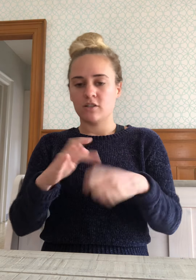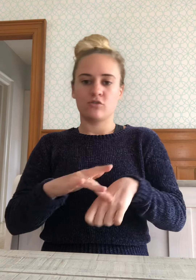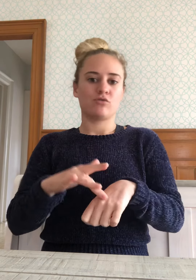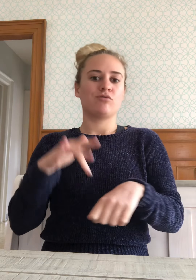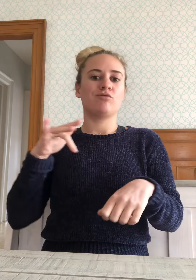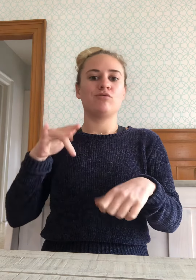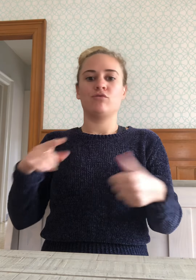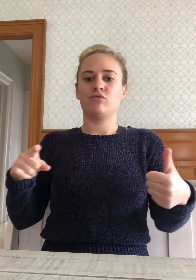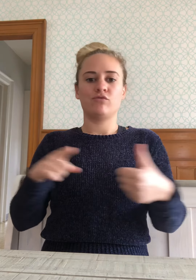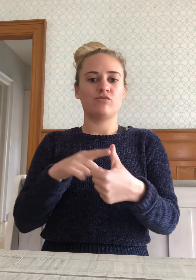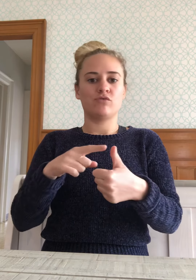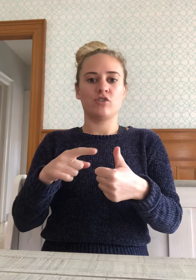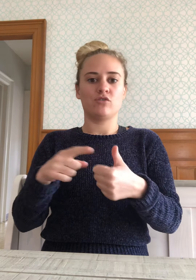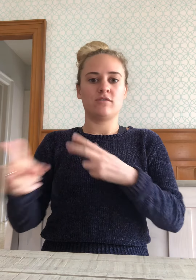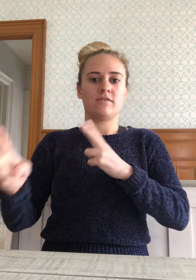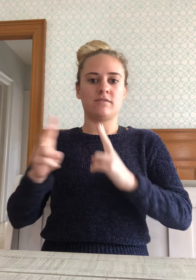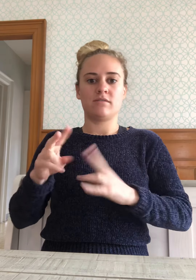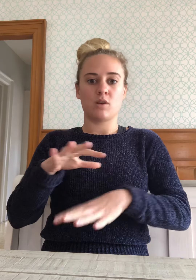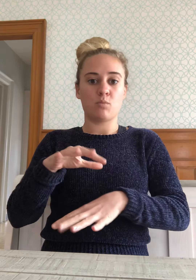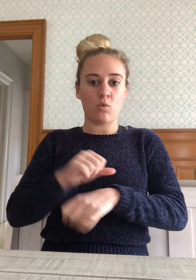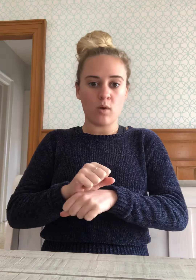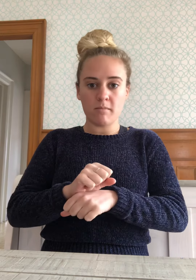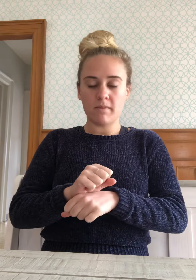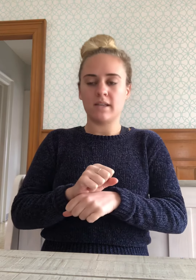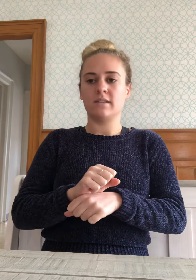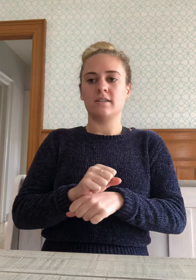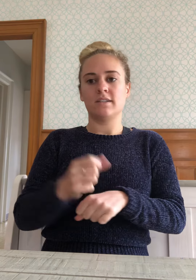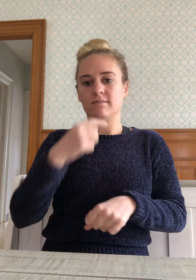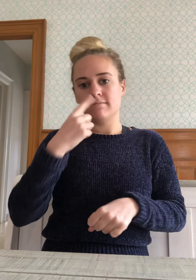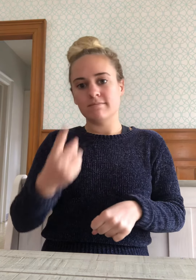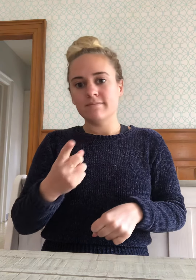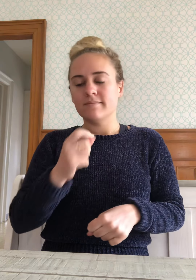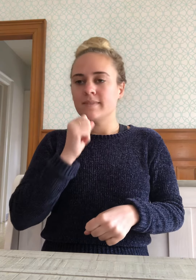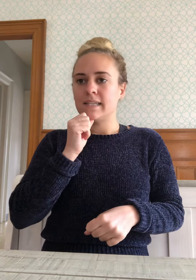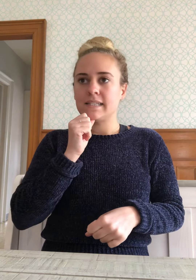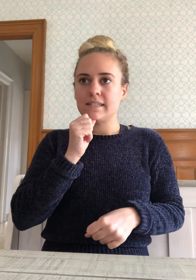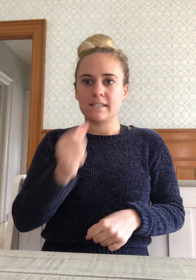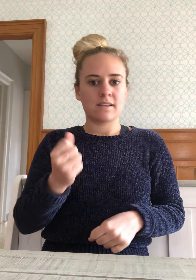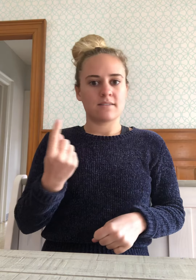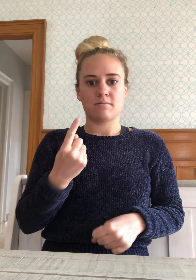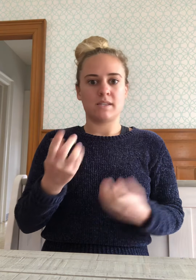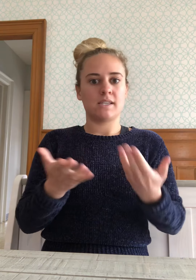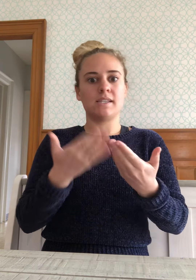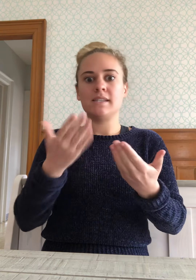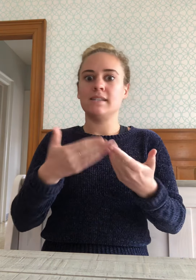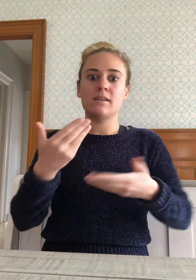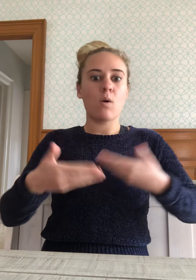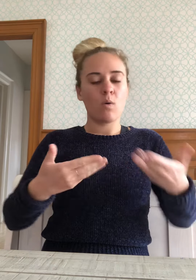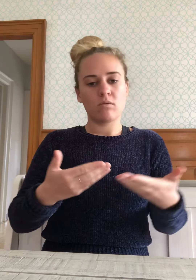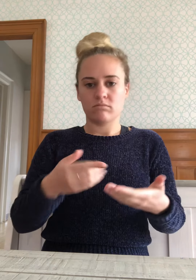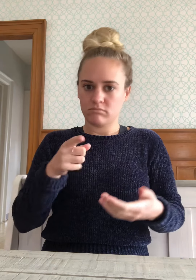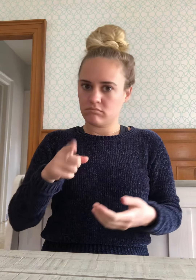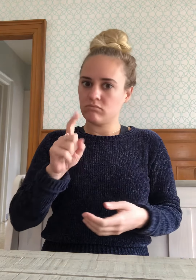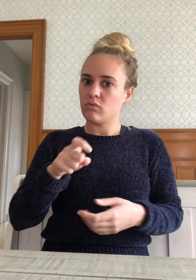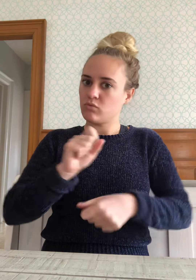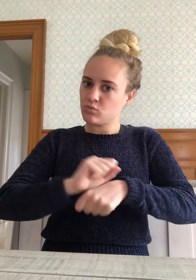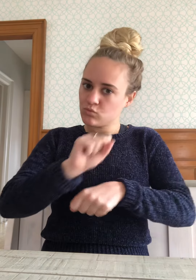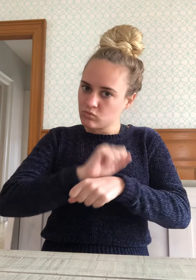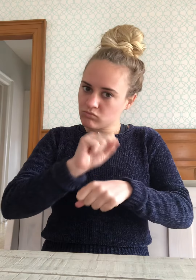very first visit. Say, this is not going to be something that you're going to get to easily. You're going to have to work at it. Most people succeed